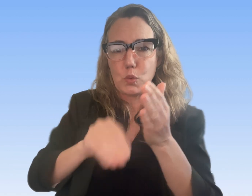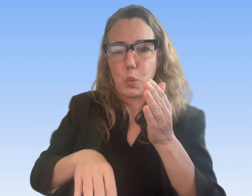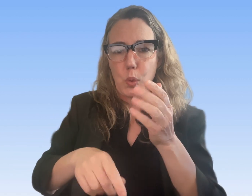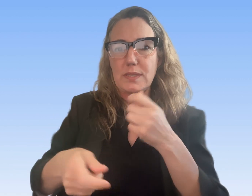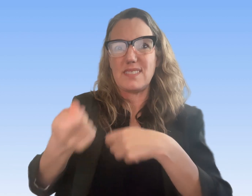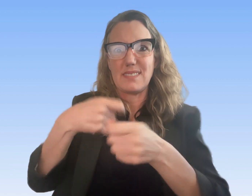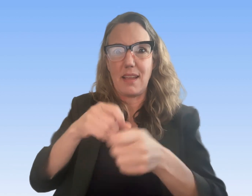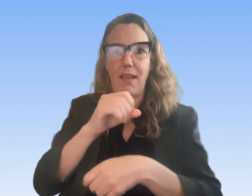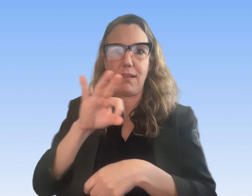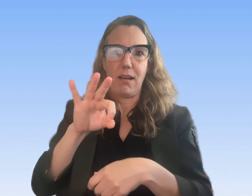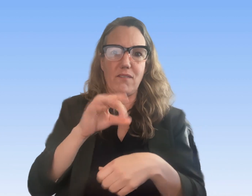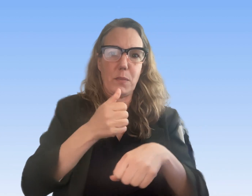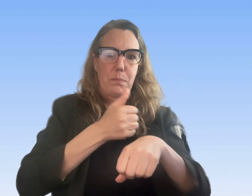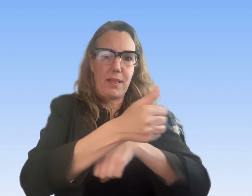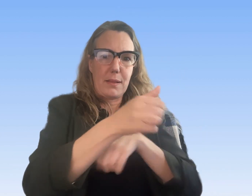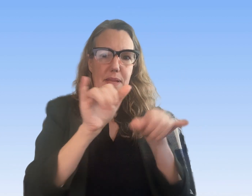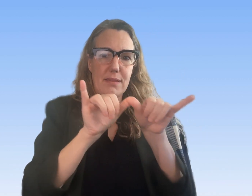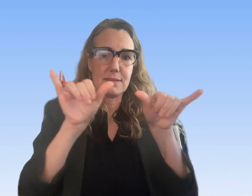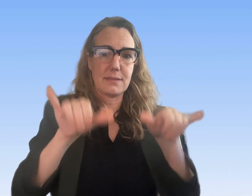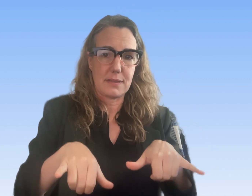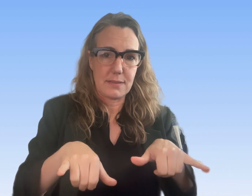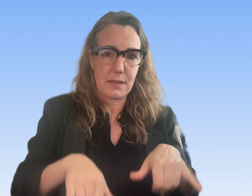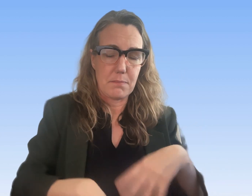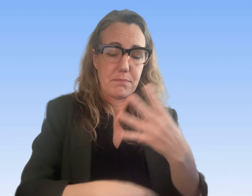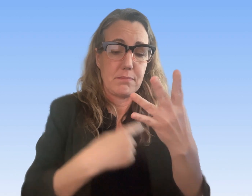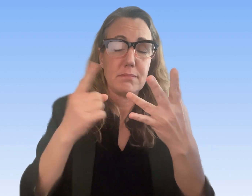the sound of blaming the system.